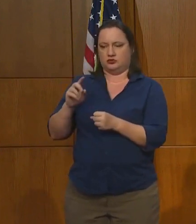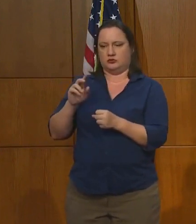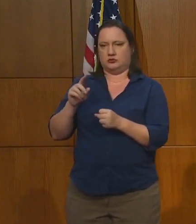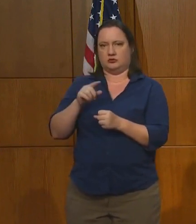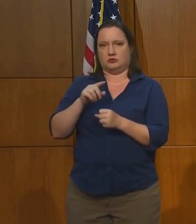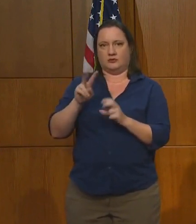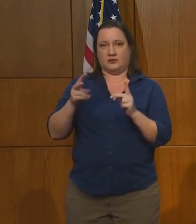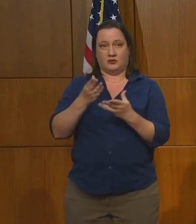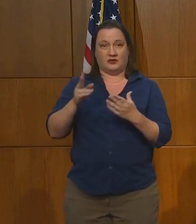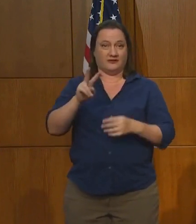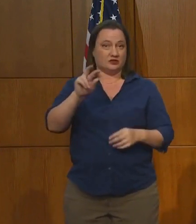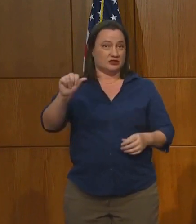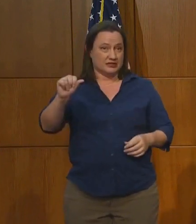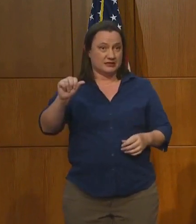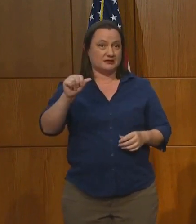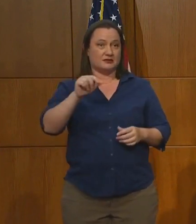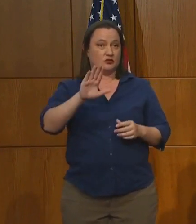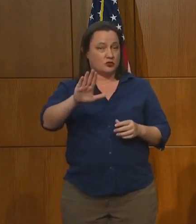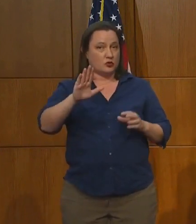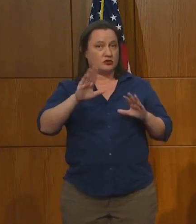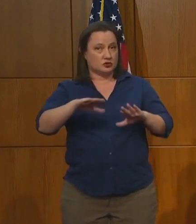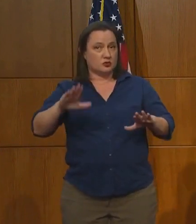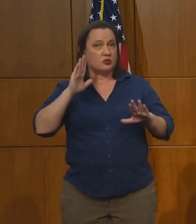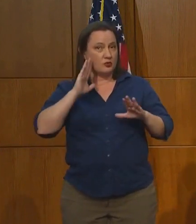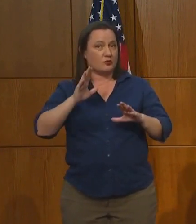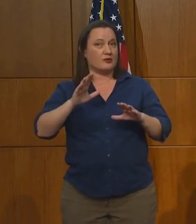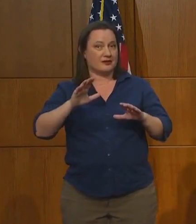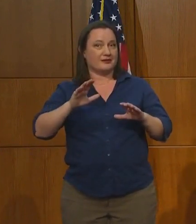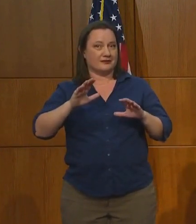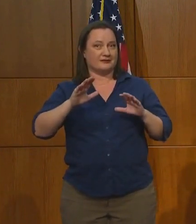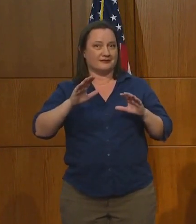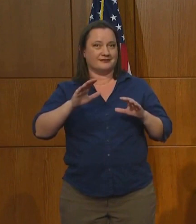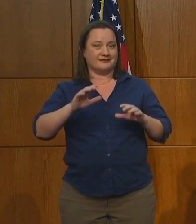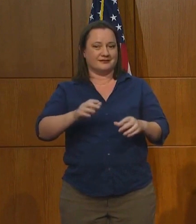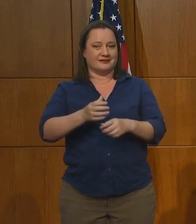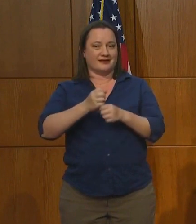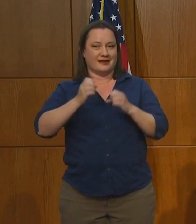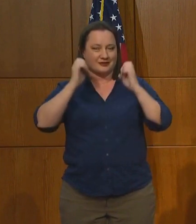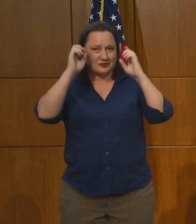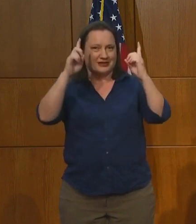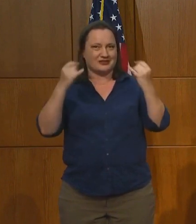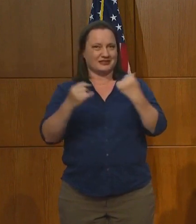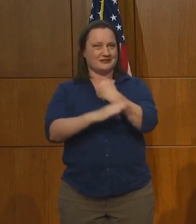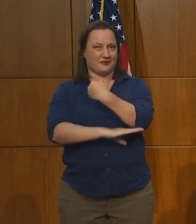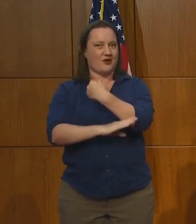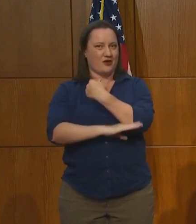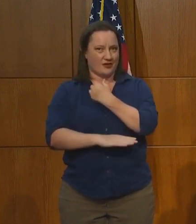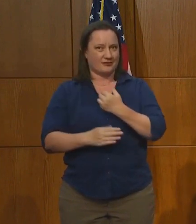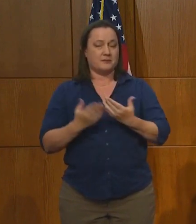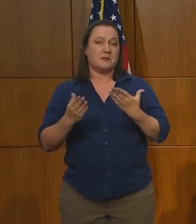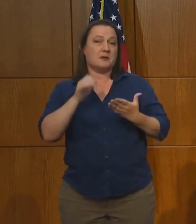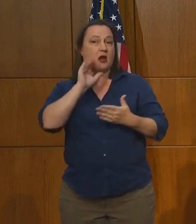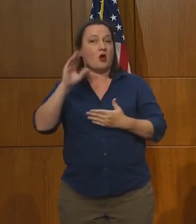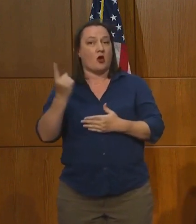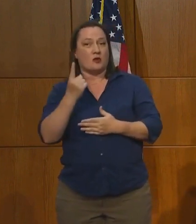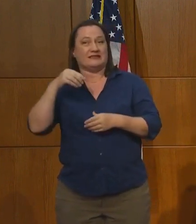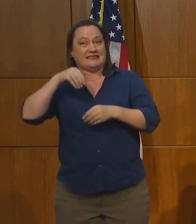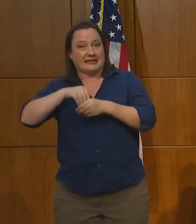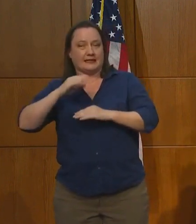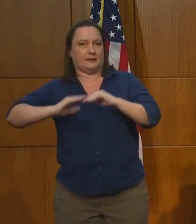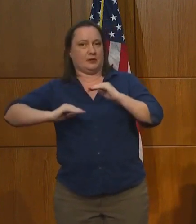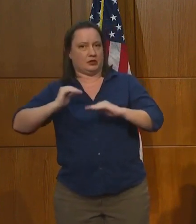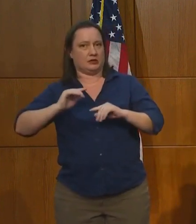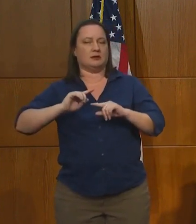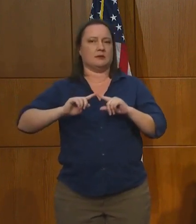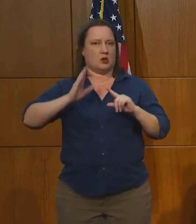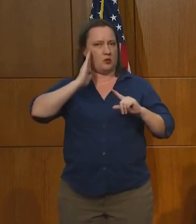that your children are going to be educated this fall, but it might not always be in school, and so